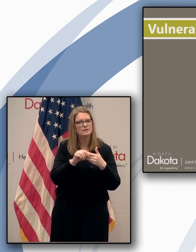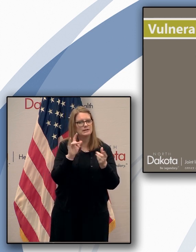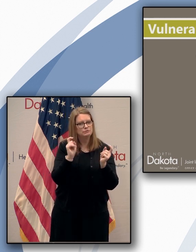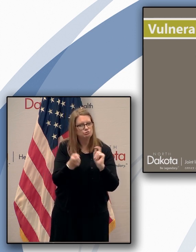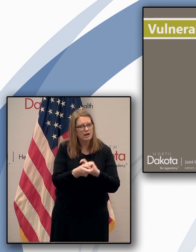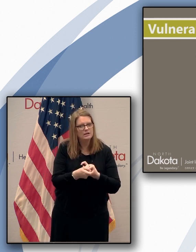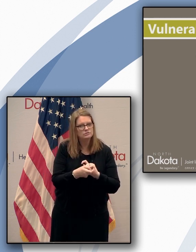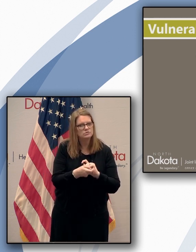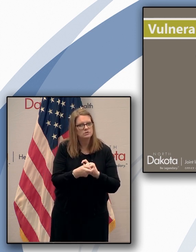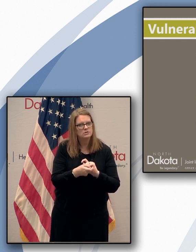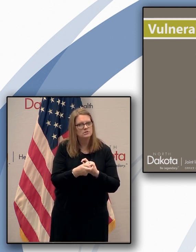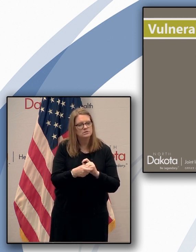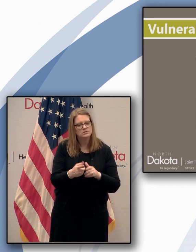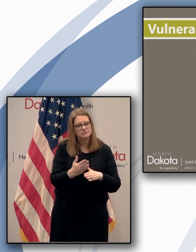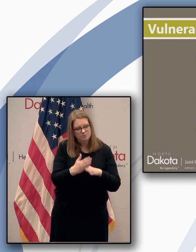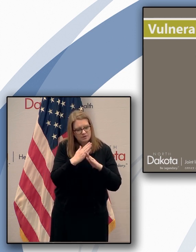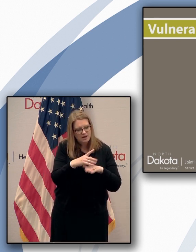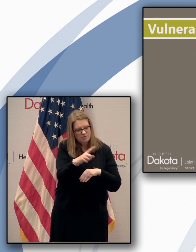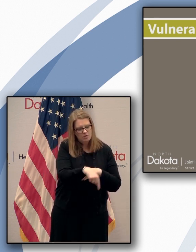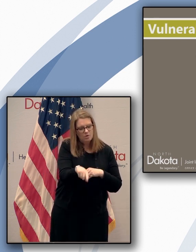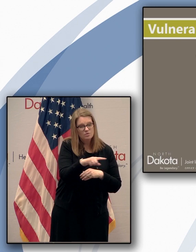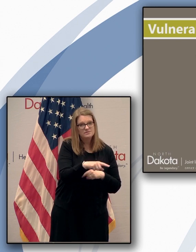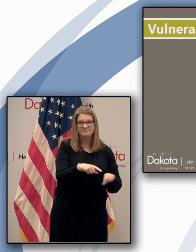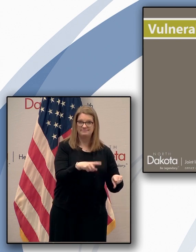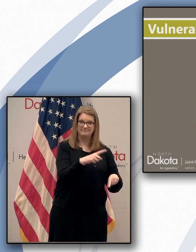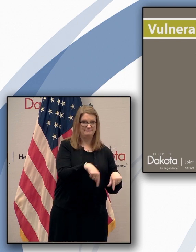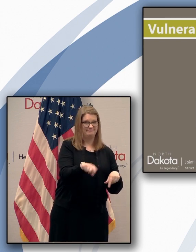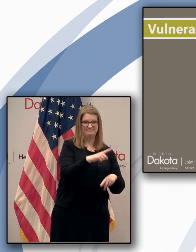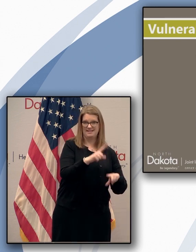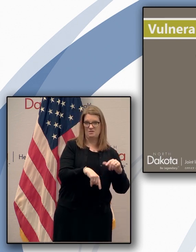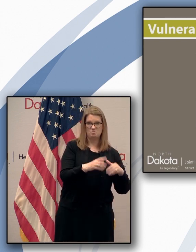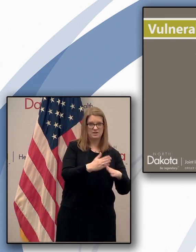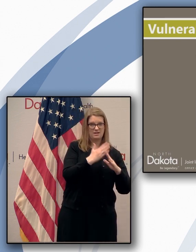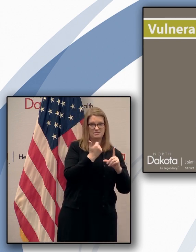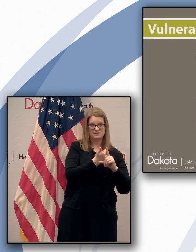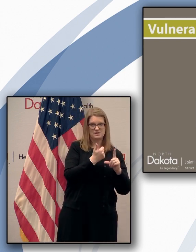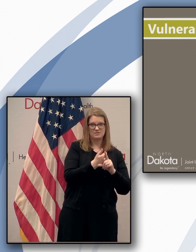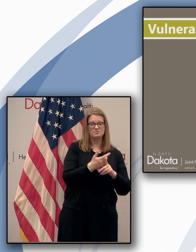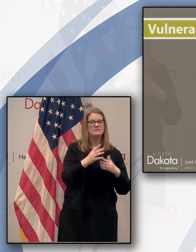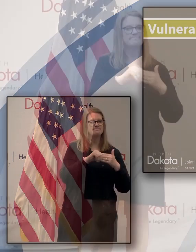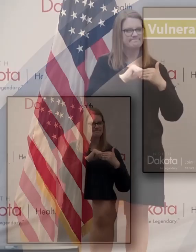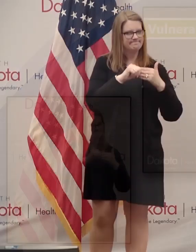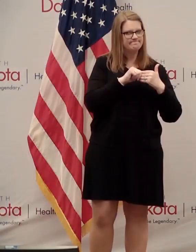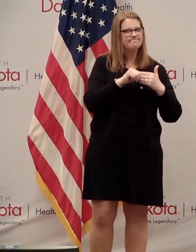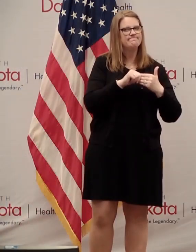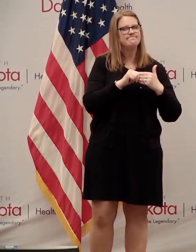can't necessarily protect themselves. Thank you.